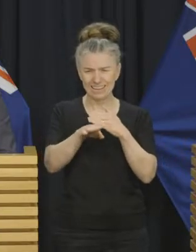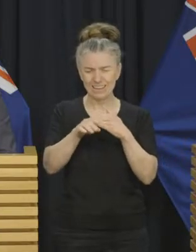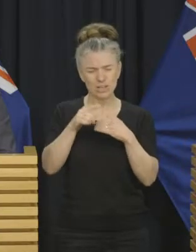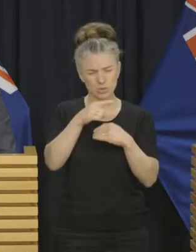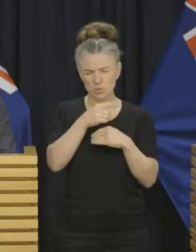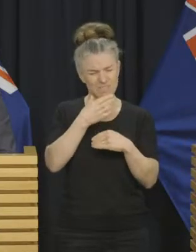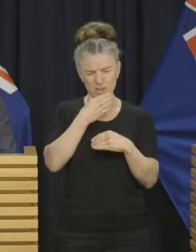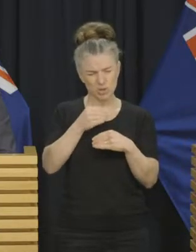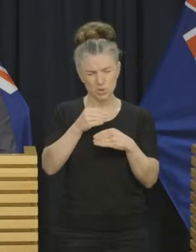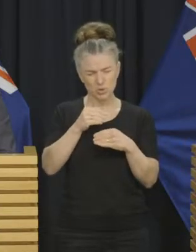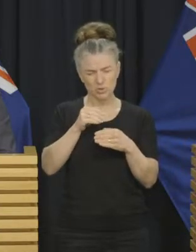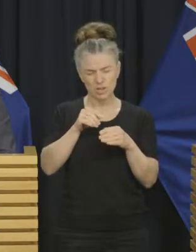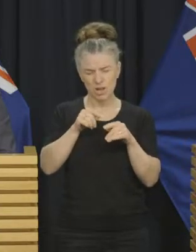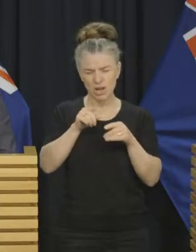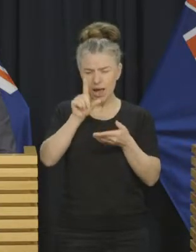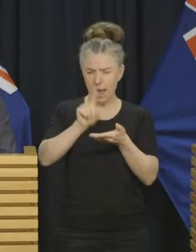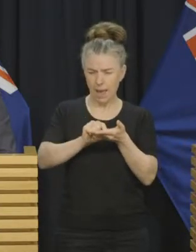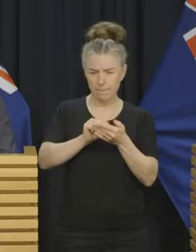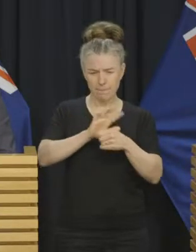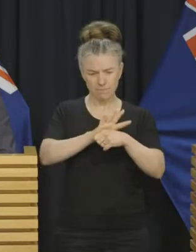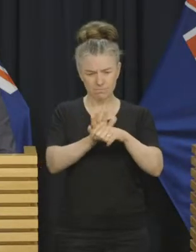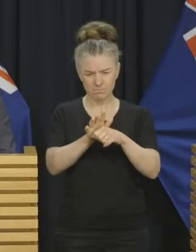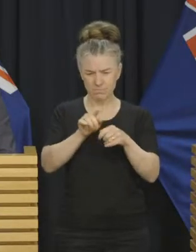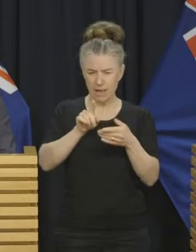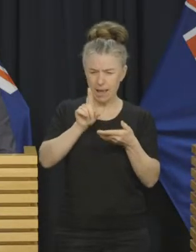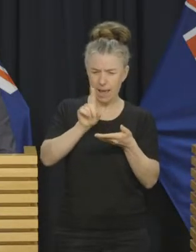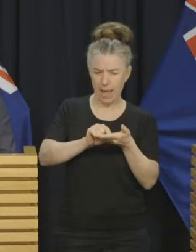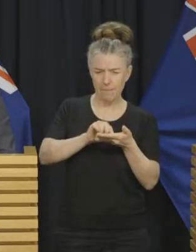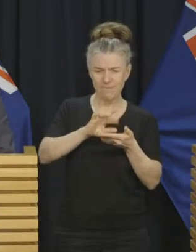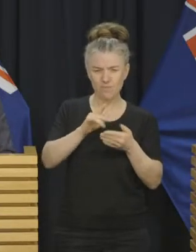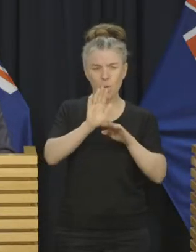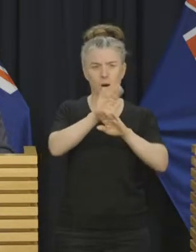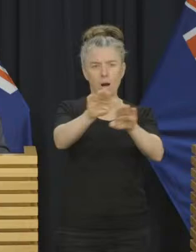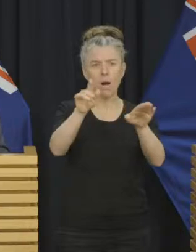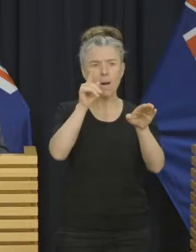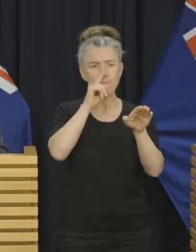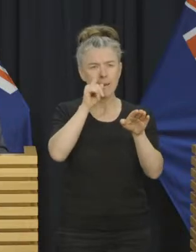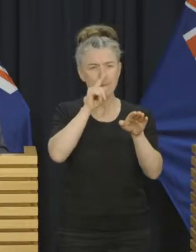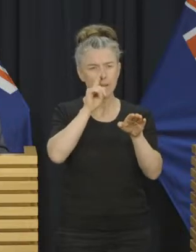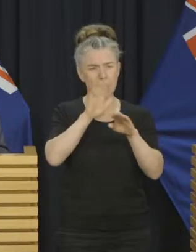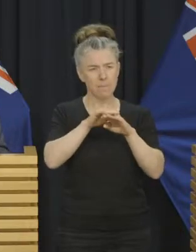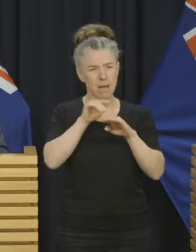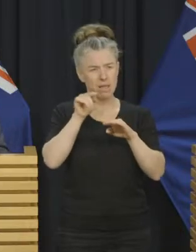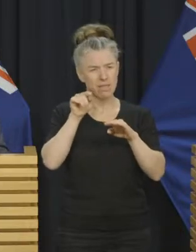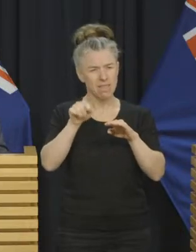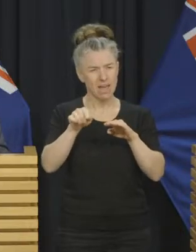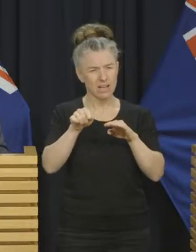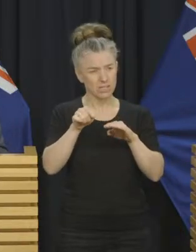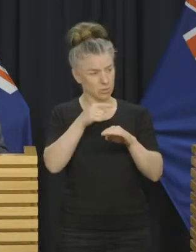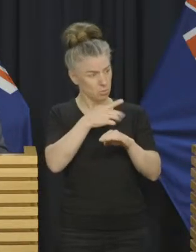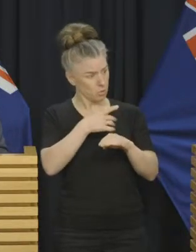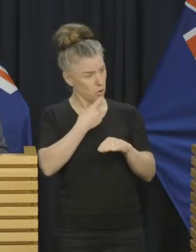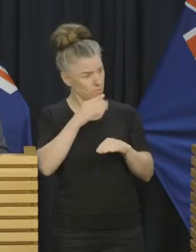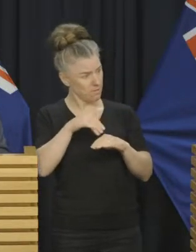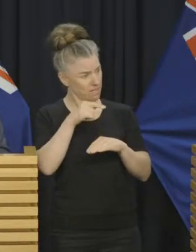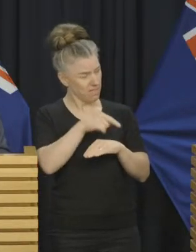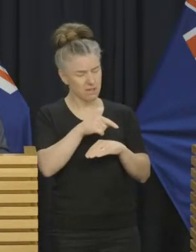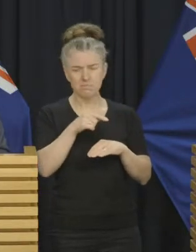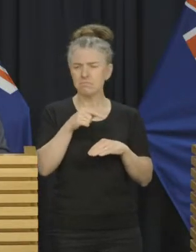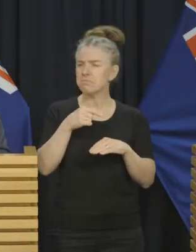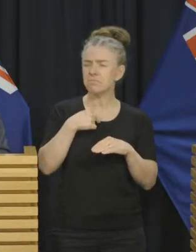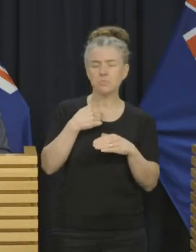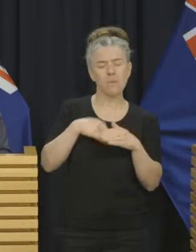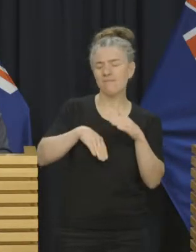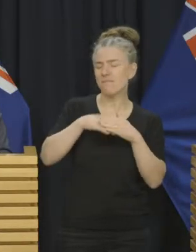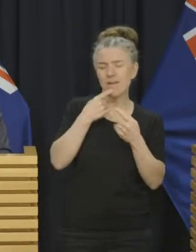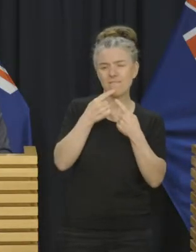use that function and send out push notifications. Why was that? I don't know whether you want to comment on that. Yeah, I don't have specific information